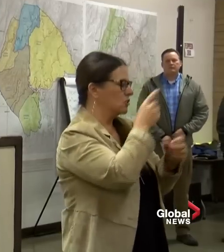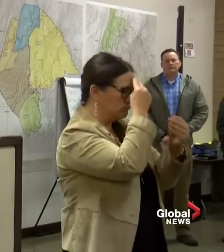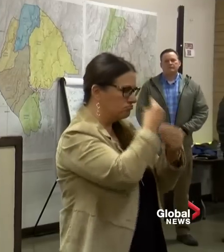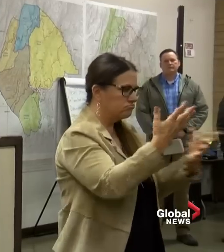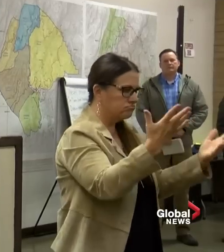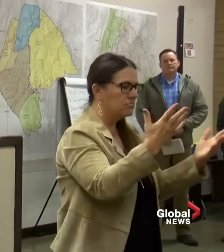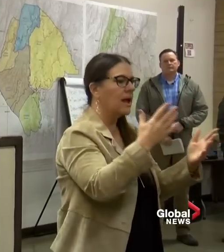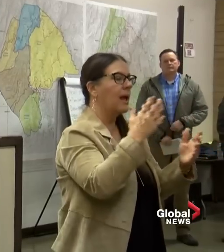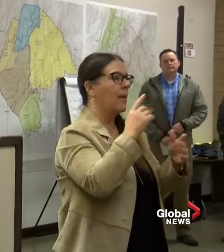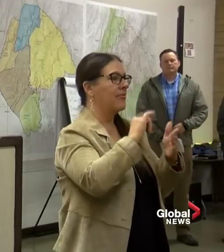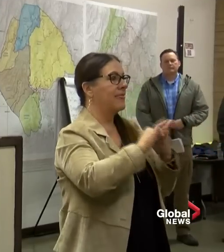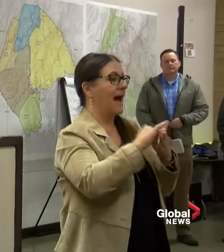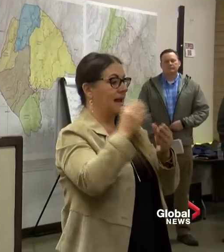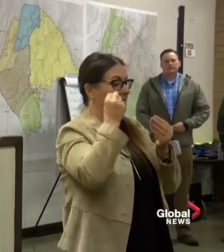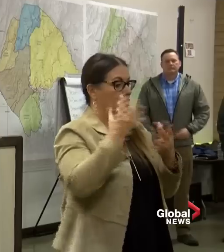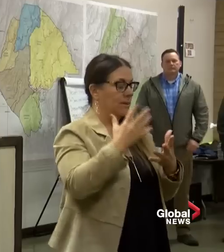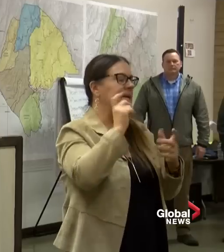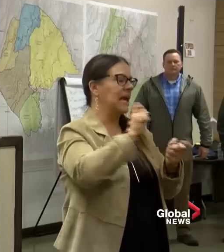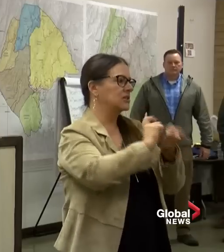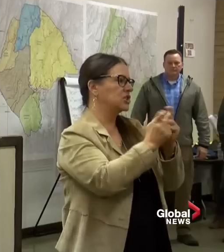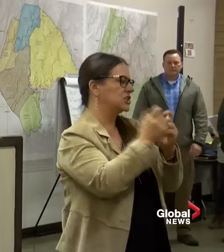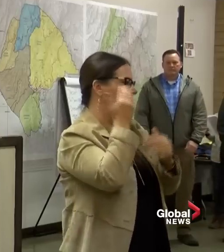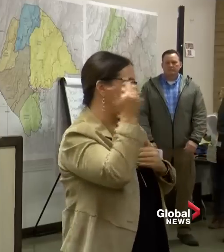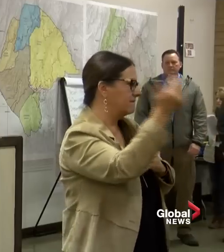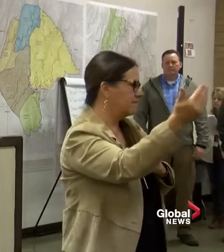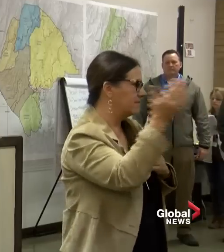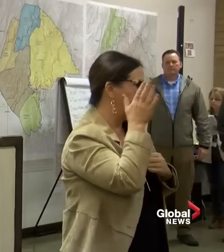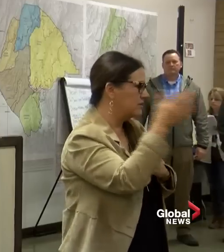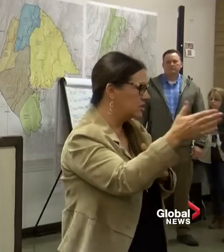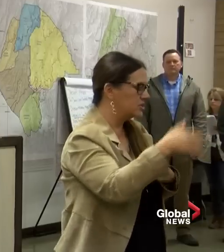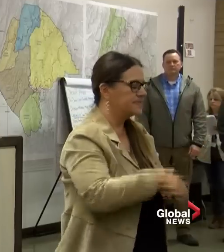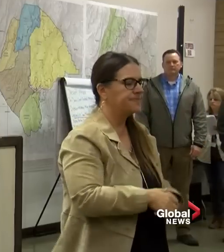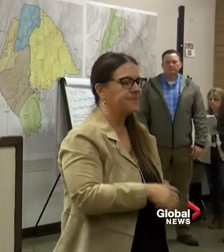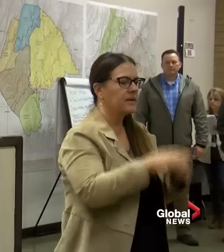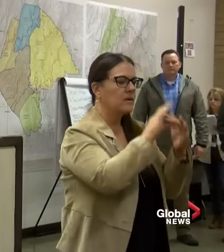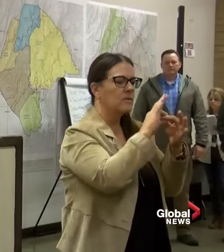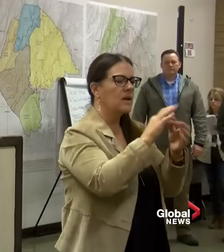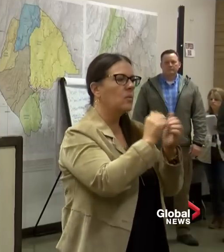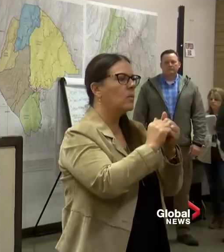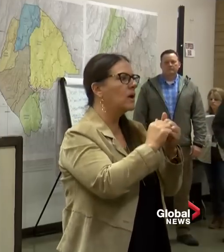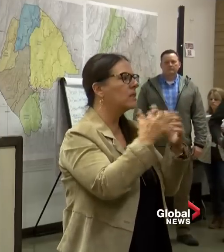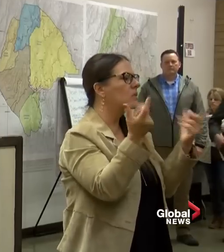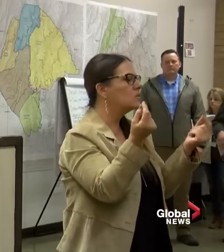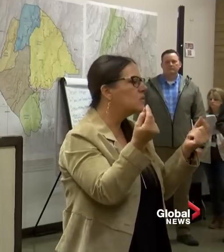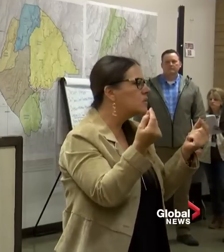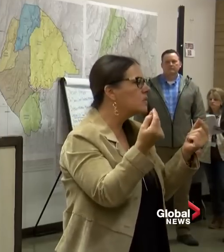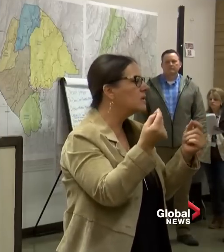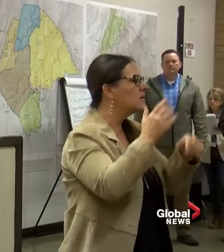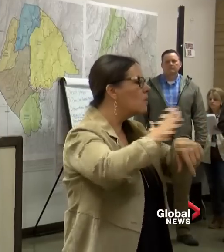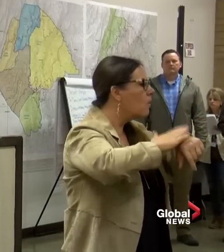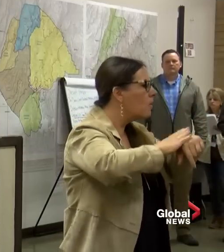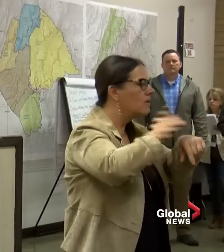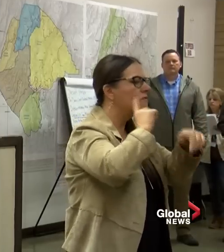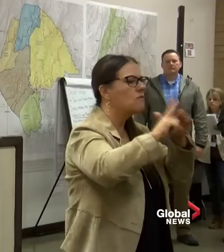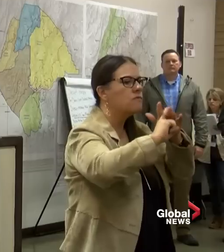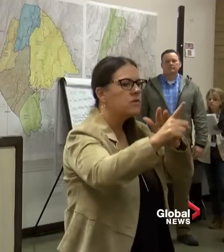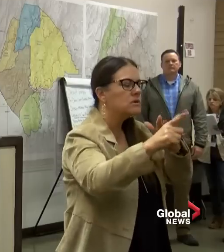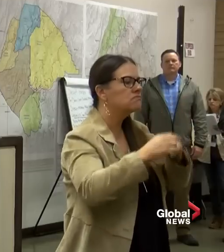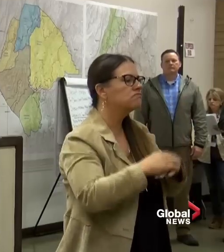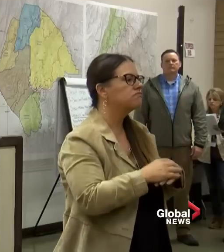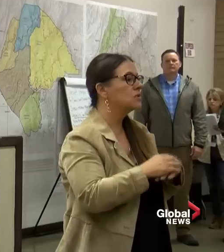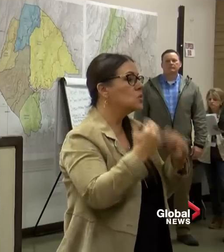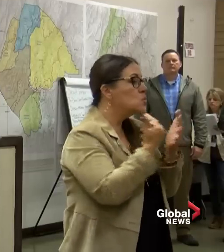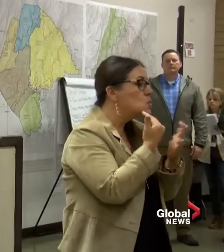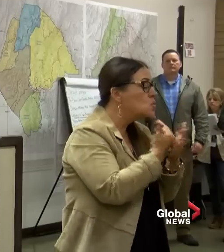go forward, and I certainly will update you when we can. With regard to evacuation warnings and orders, there are no